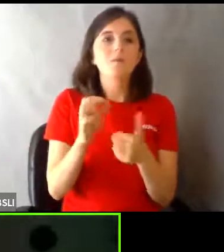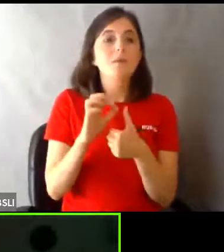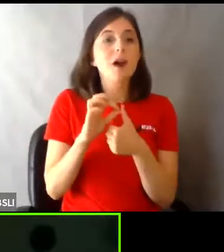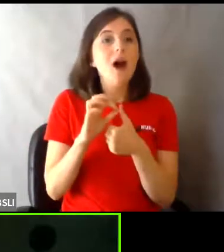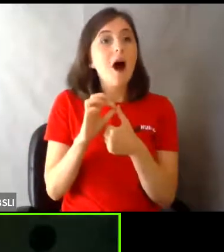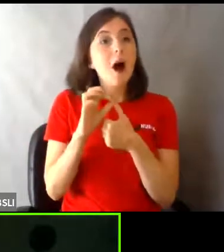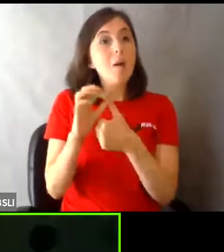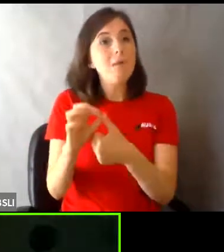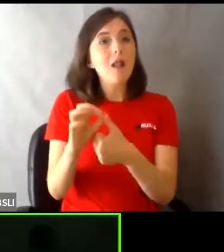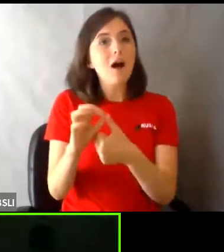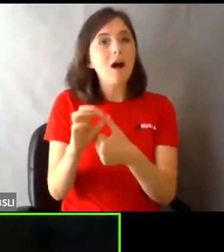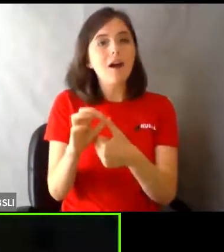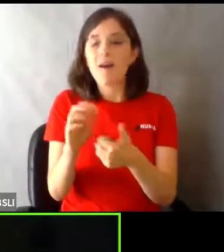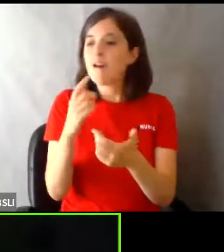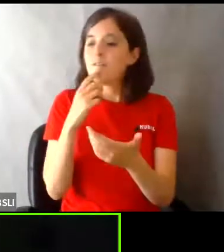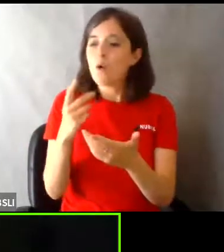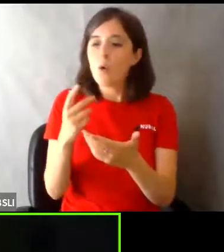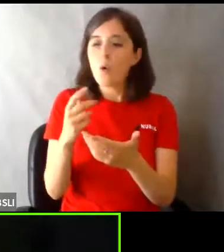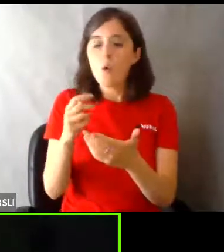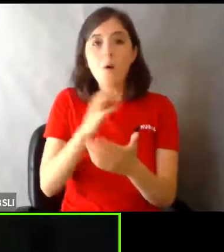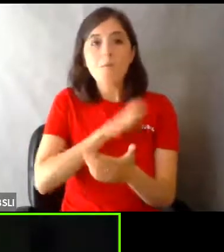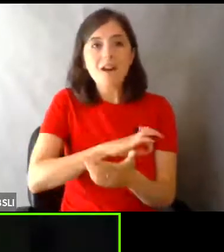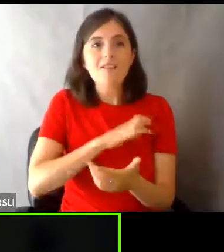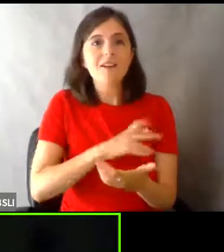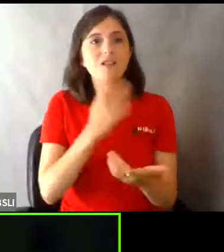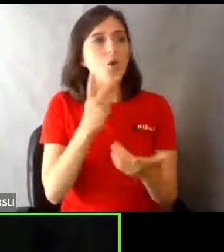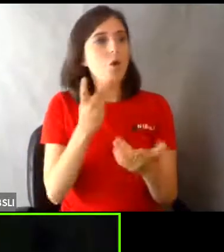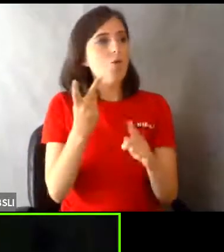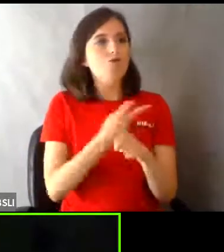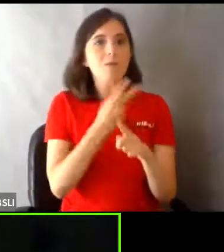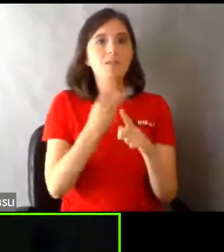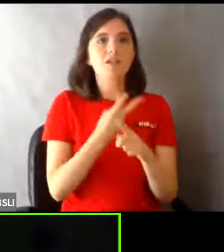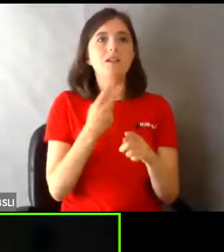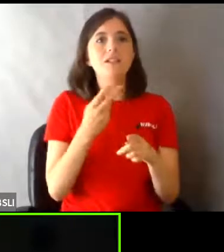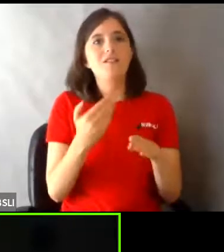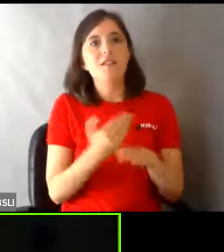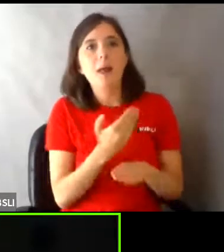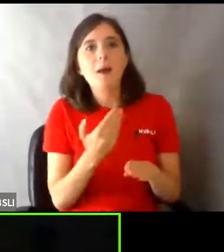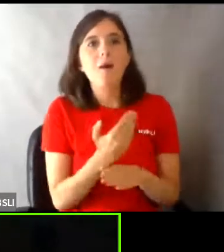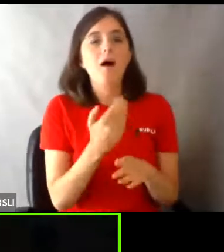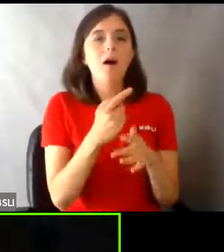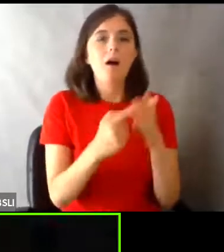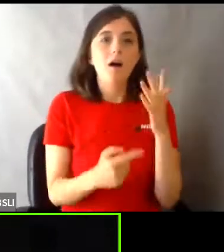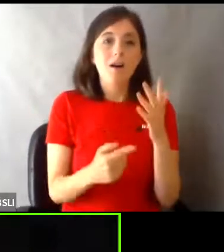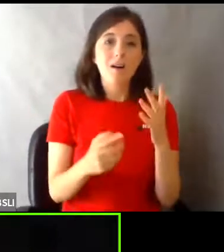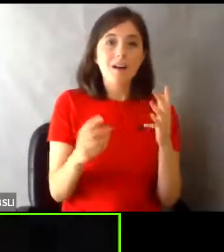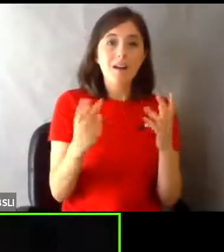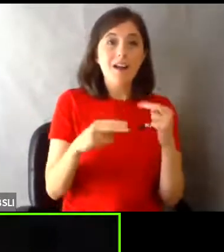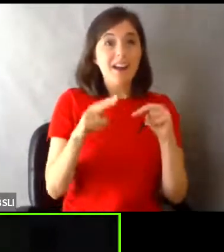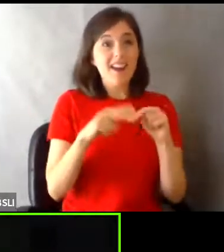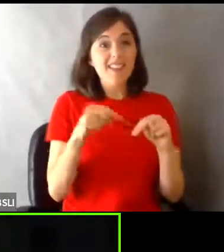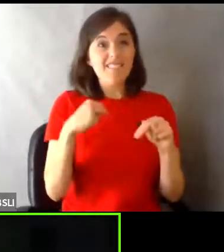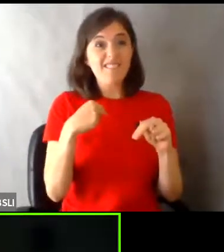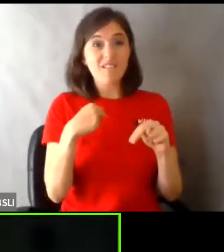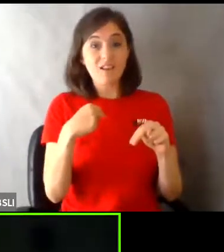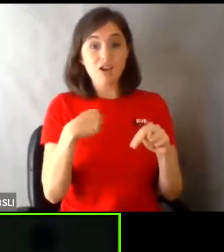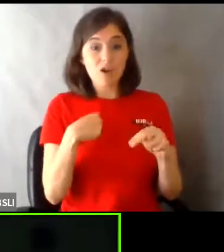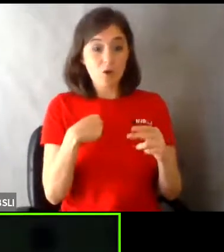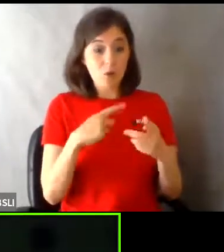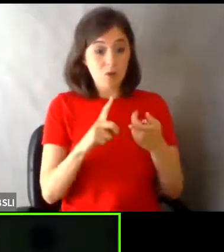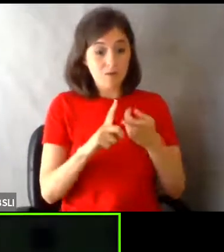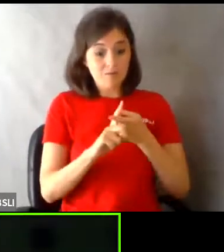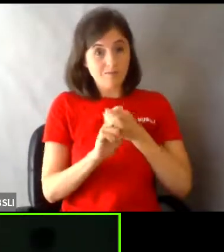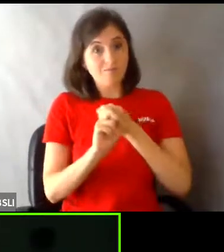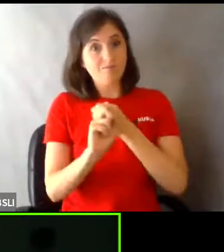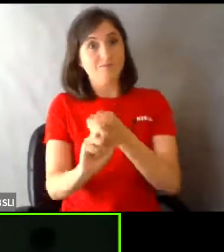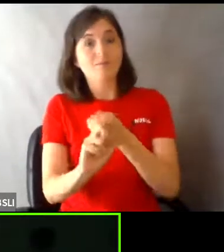relies on their labour of whatever kind to survive has to be like in charge of our economic outcomes and in charge